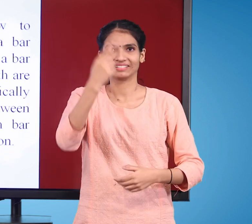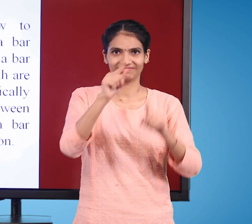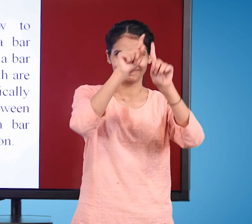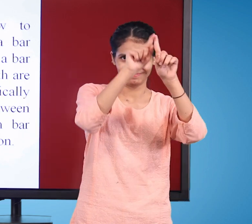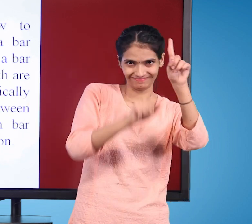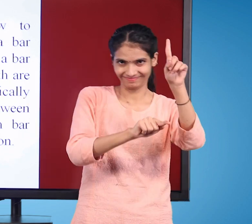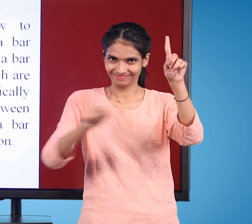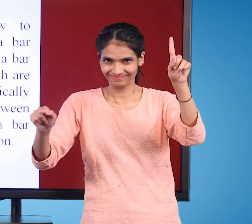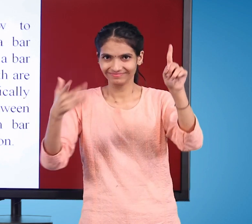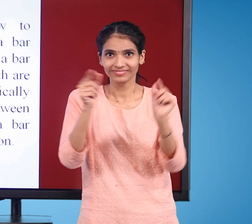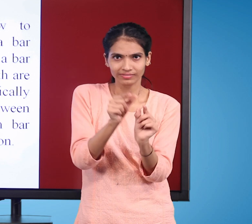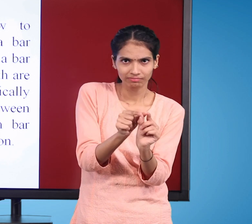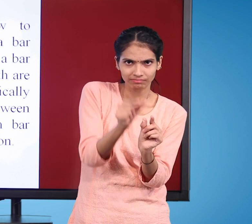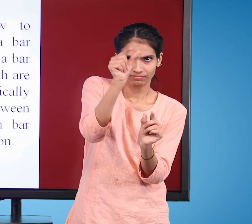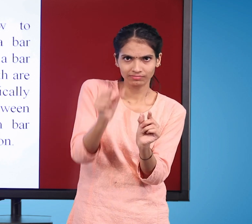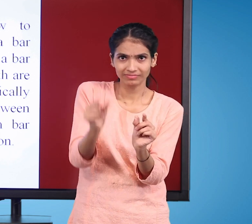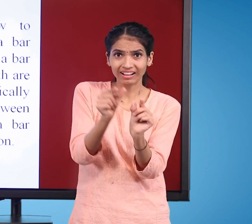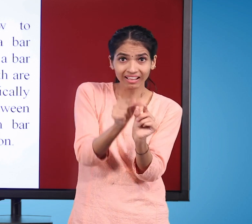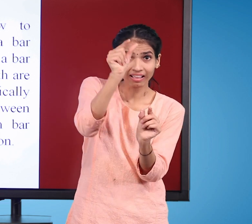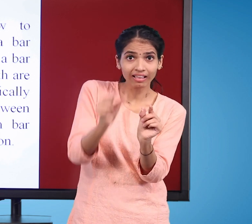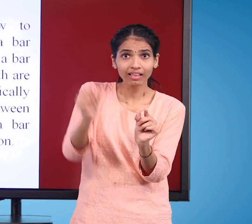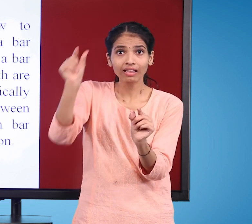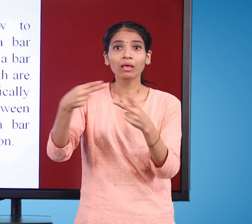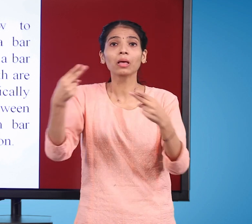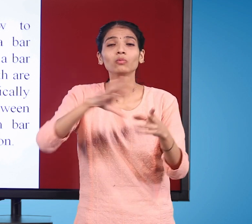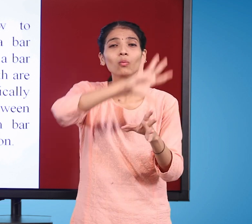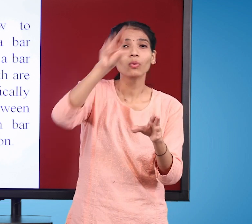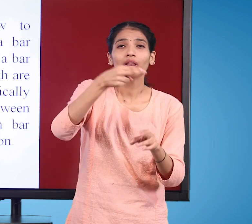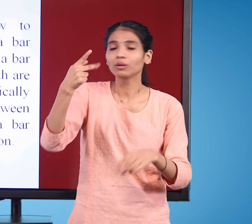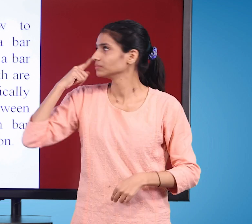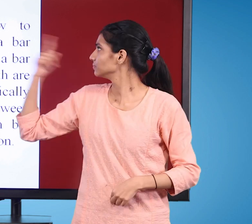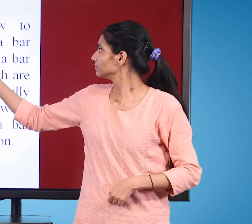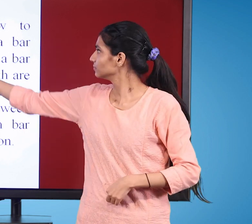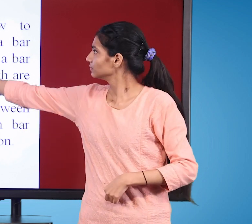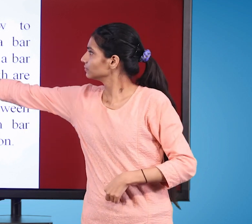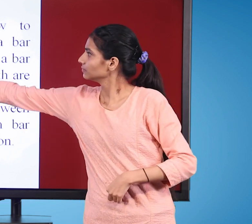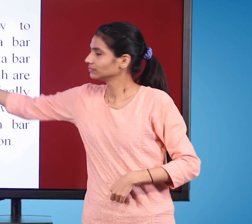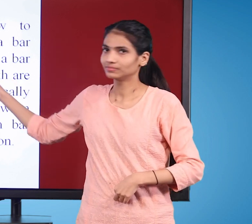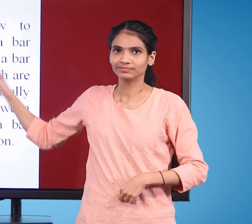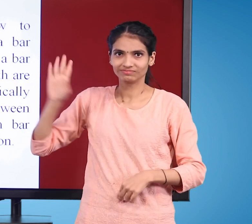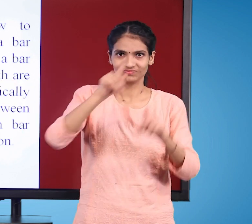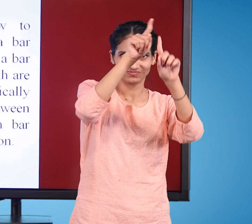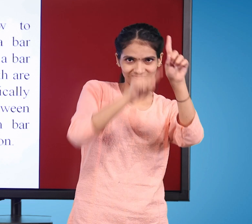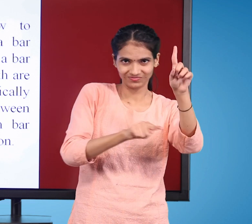We have discussed how to represent data by using a bar diagram or a bar graph. In a bar